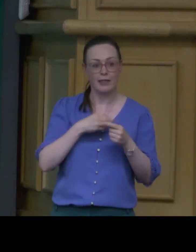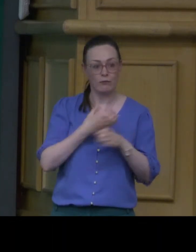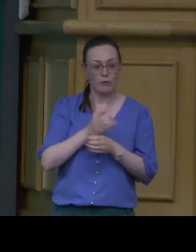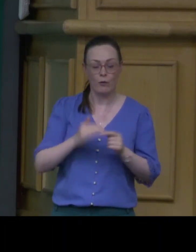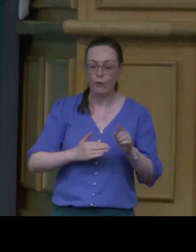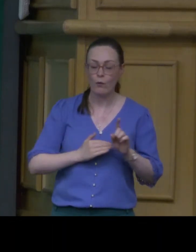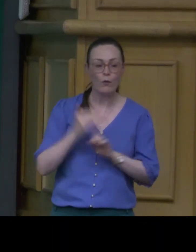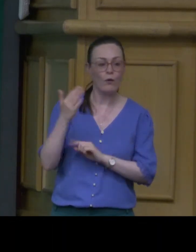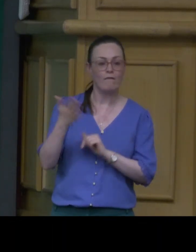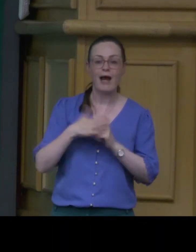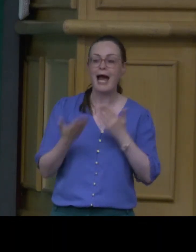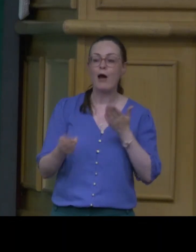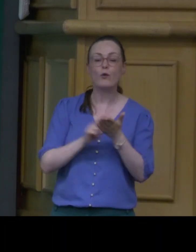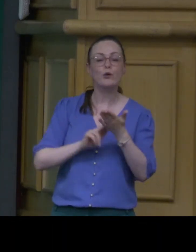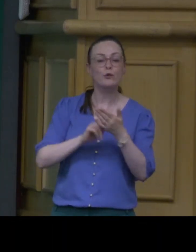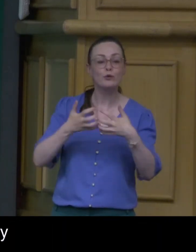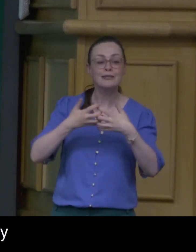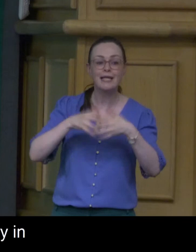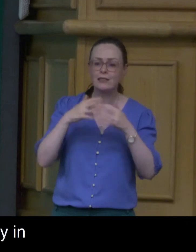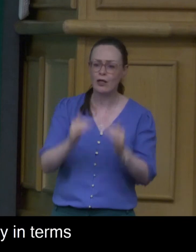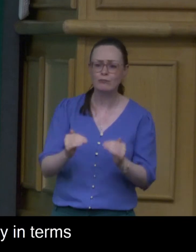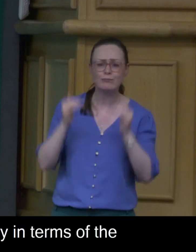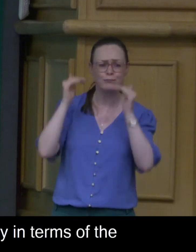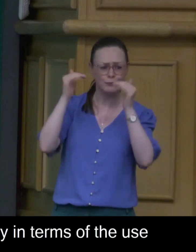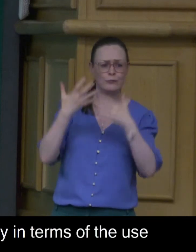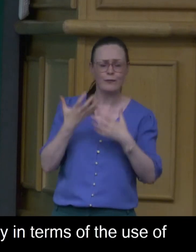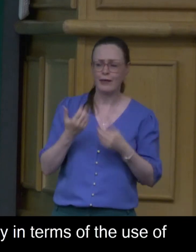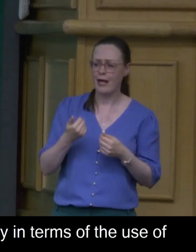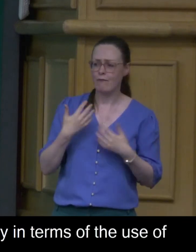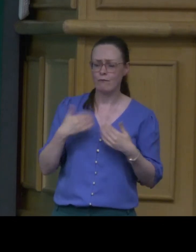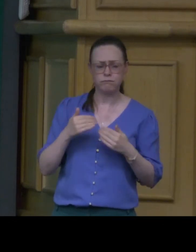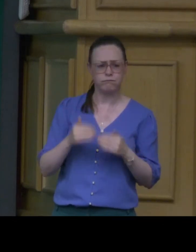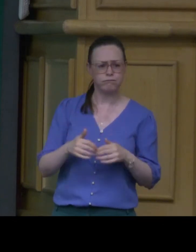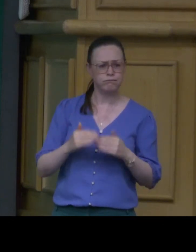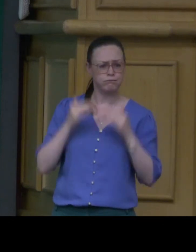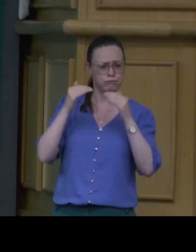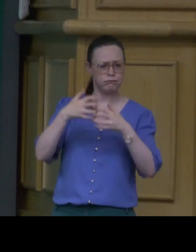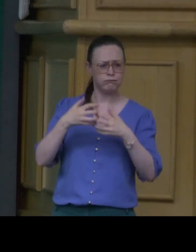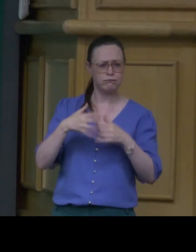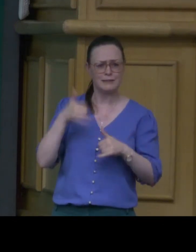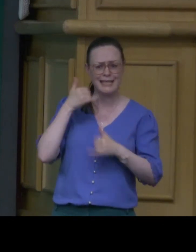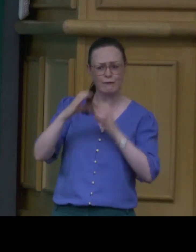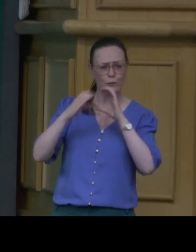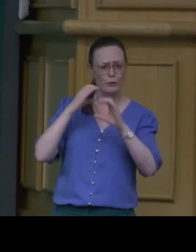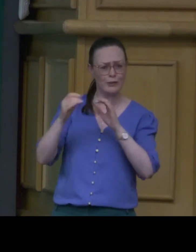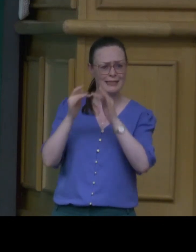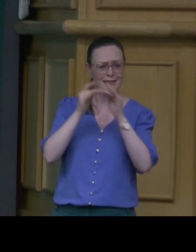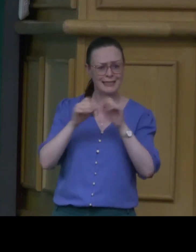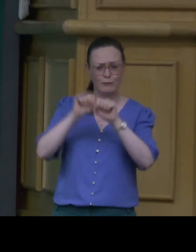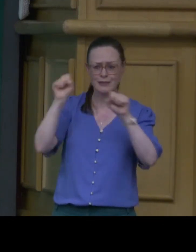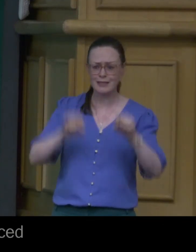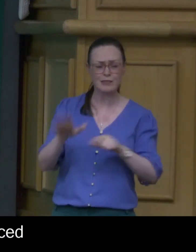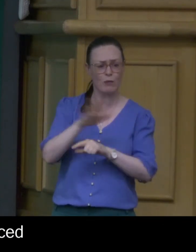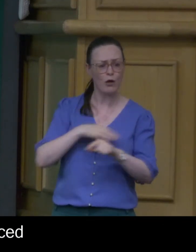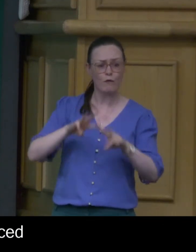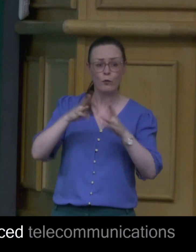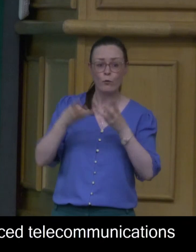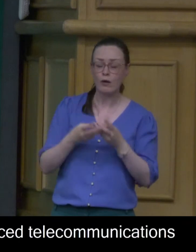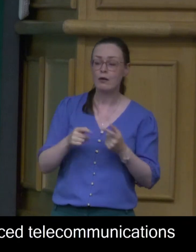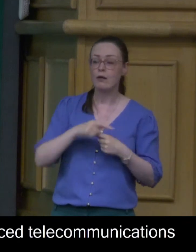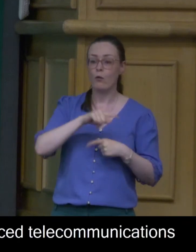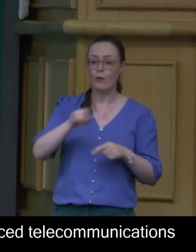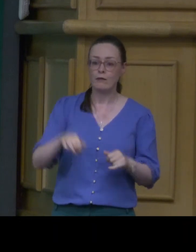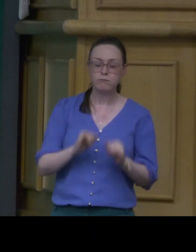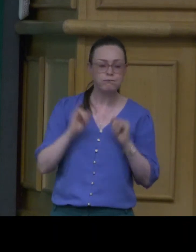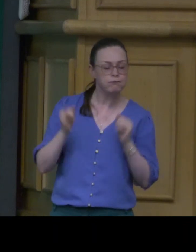country in terms of the use of this technology with one of the most advanced telecommunications network systems in the world. We have a real